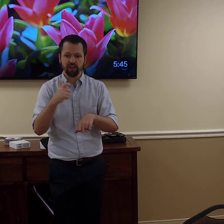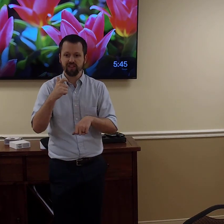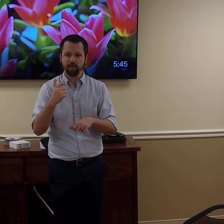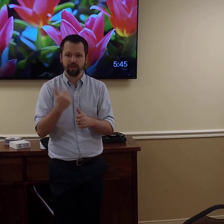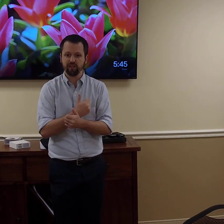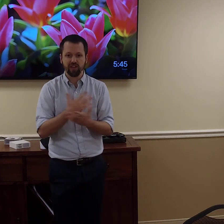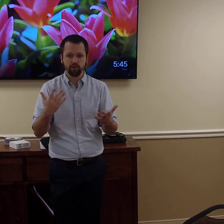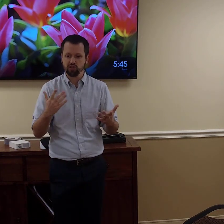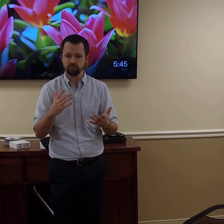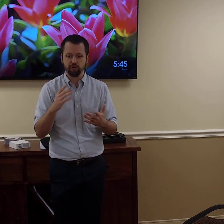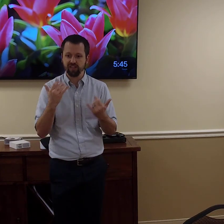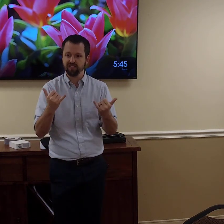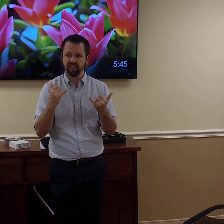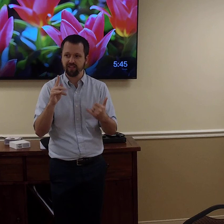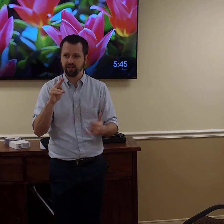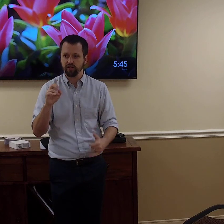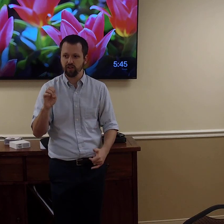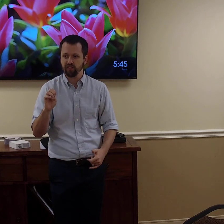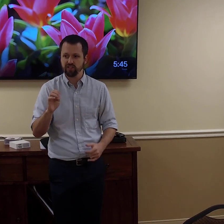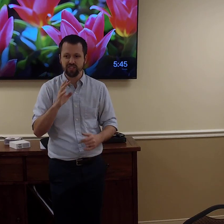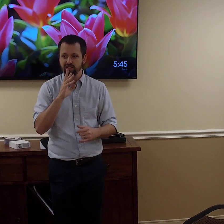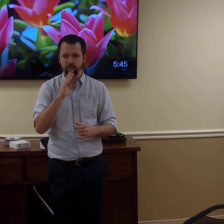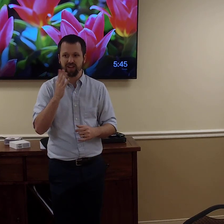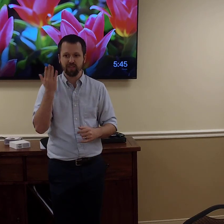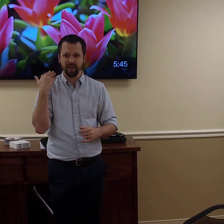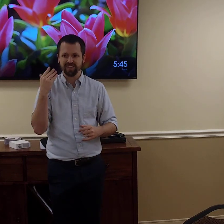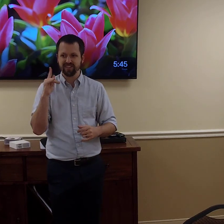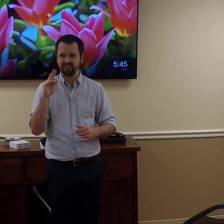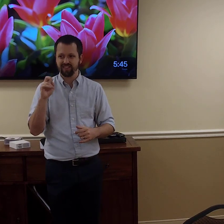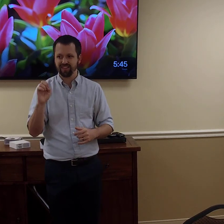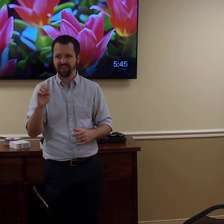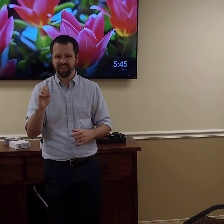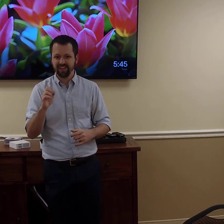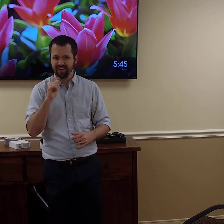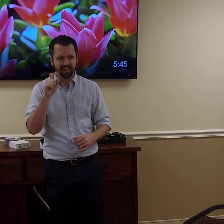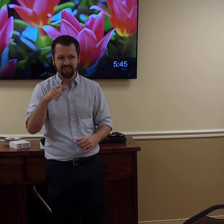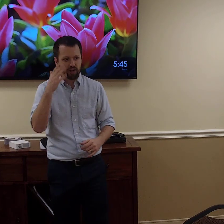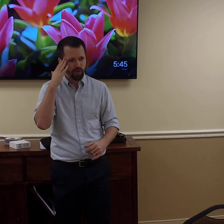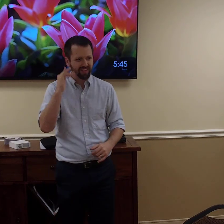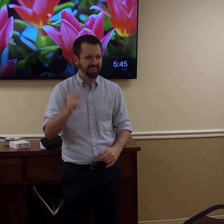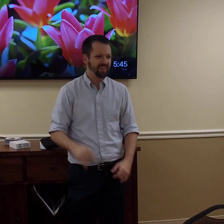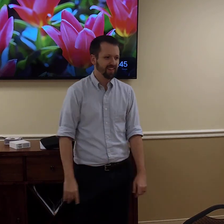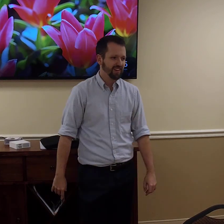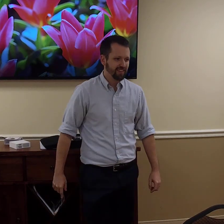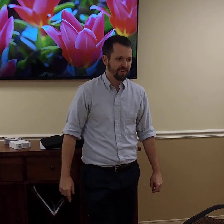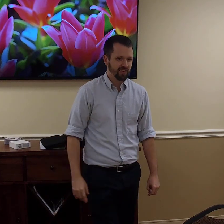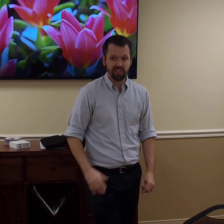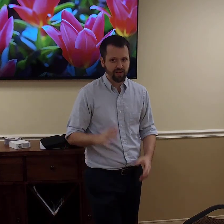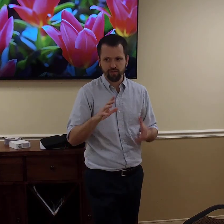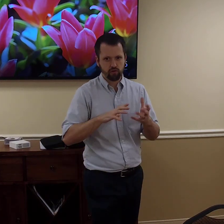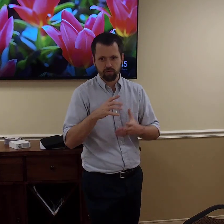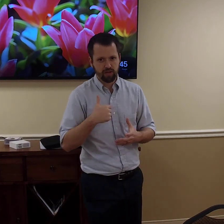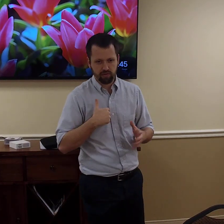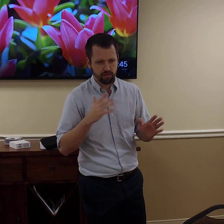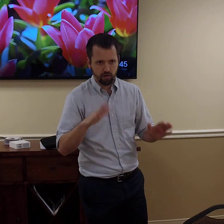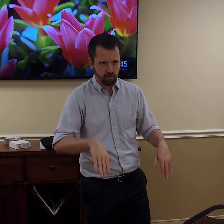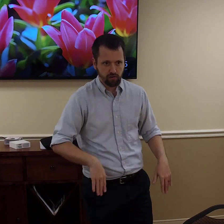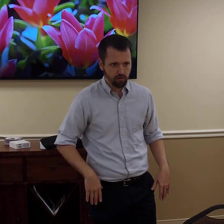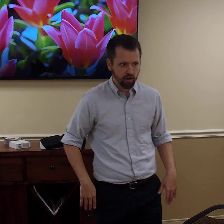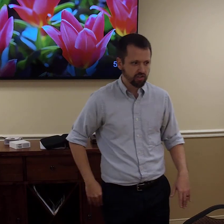time everything was just present tense, They just didn't speak in the past tense. They didn't need to know it. I So then noticed, they confused me with all those other